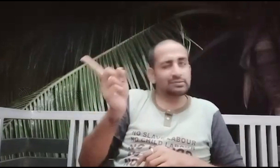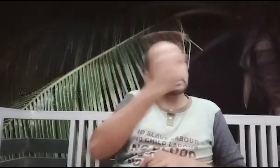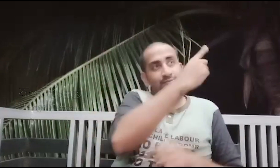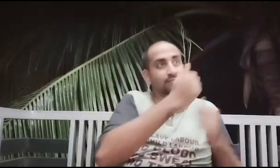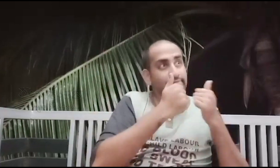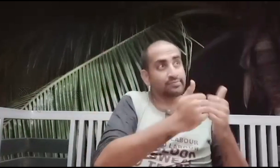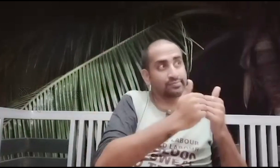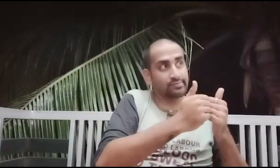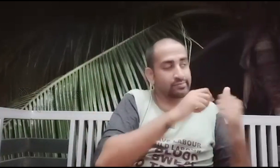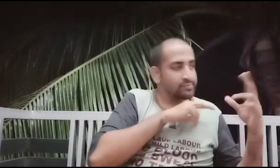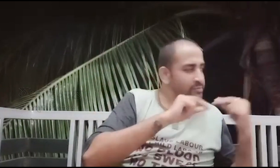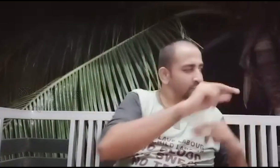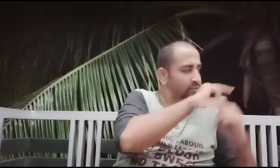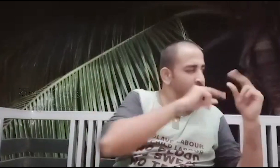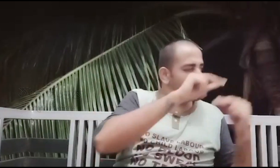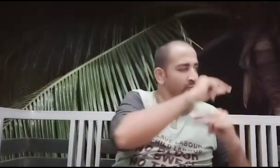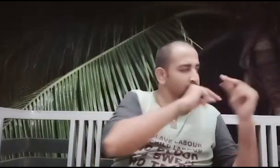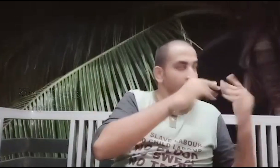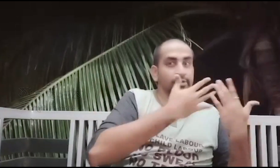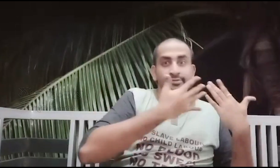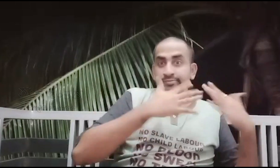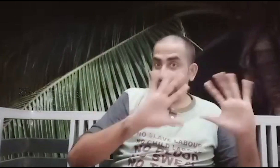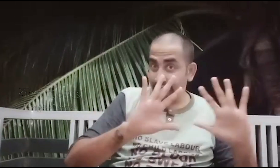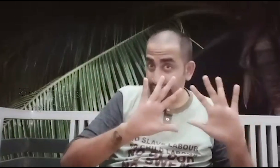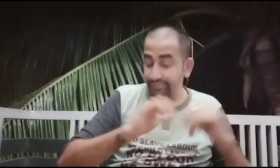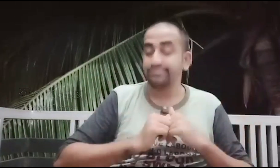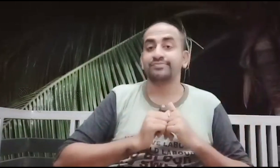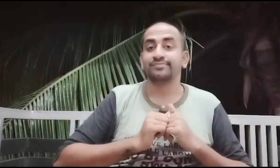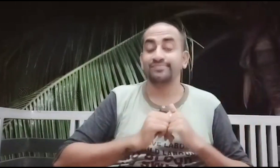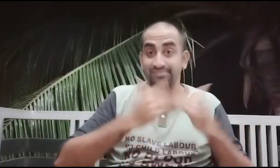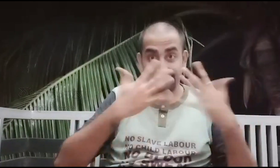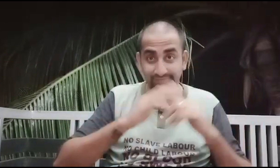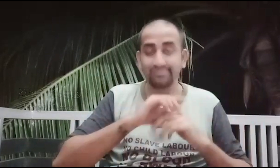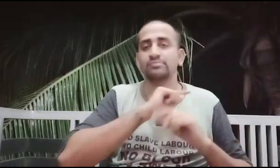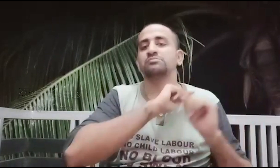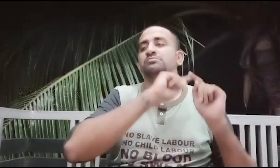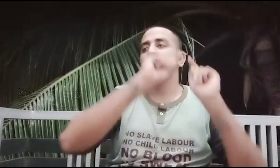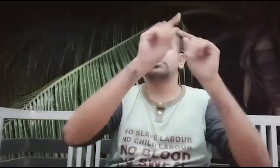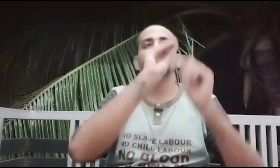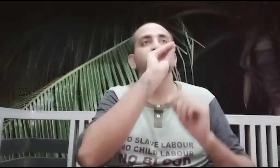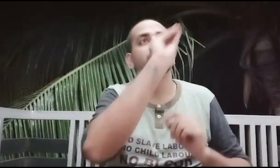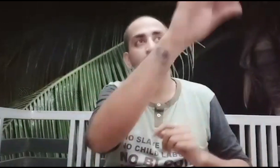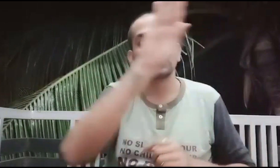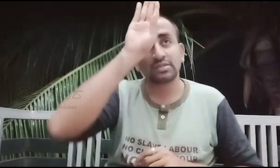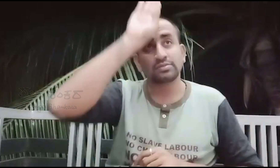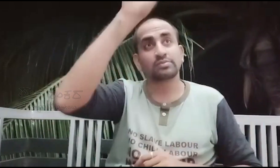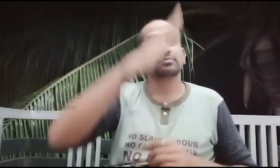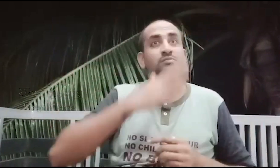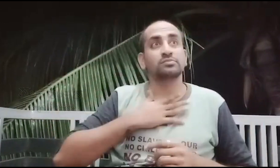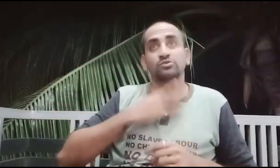We're gonna tell him what we want." They all discuss. They go together all the way to the judge.